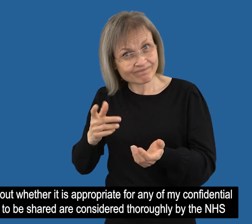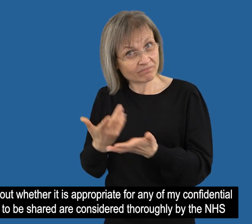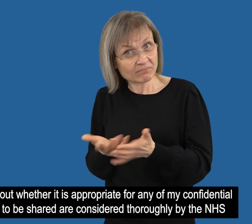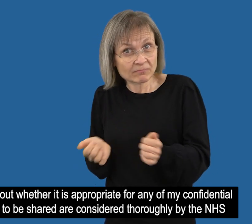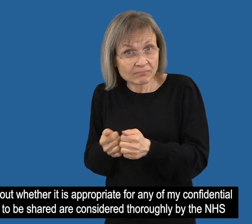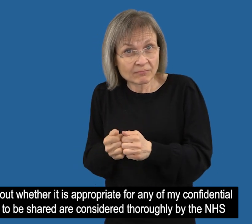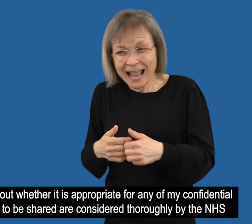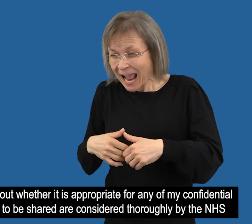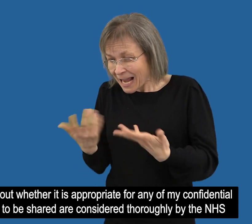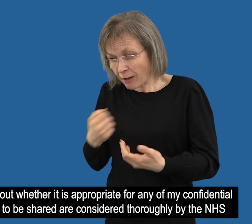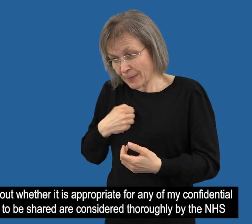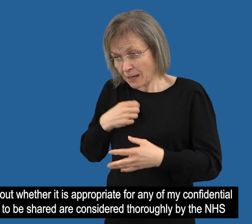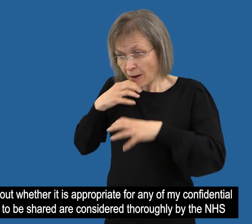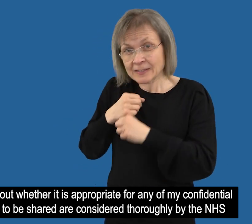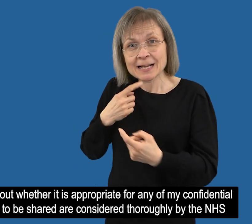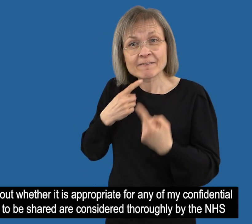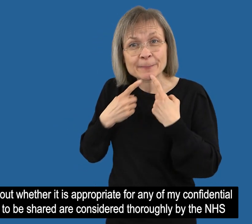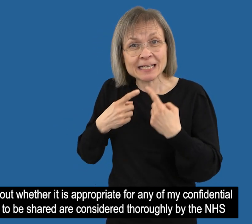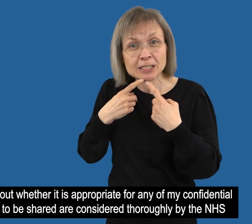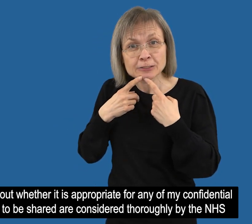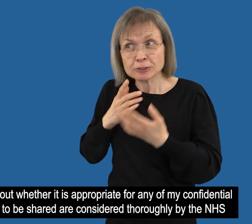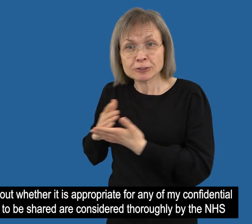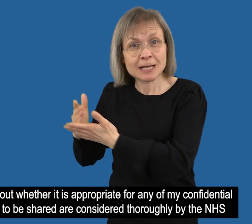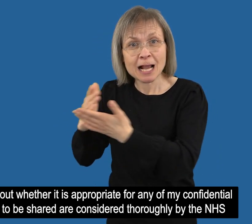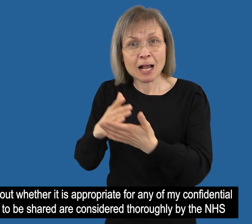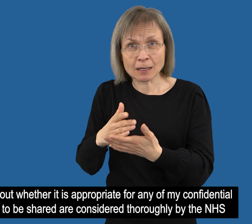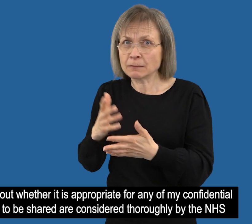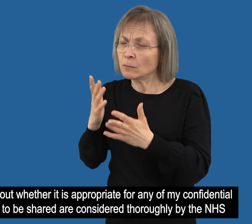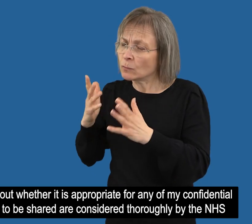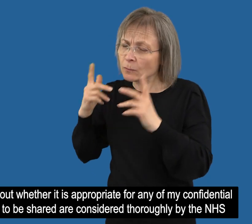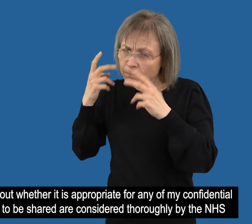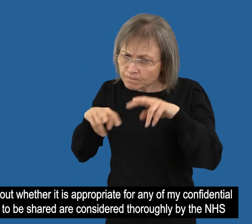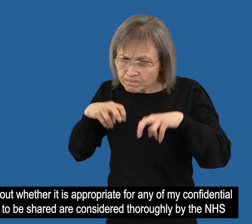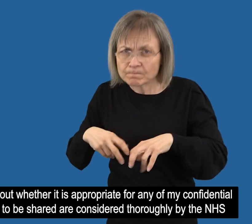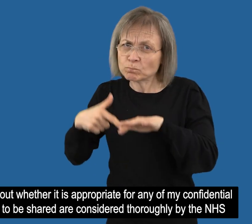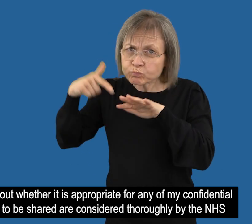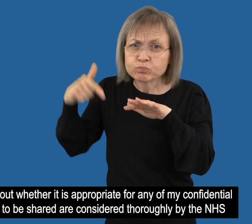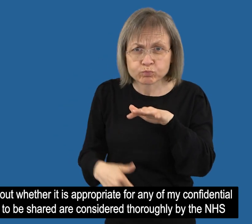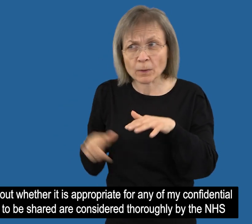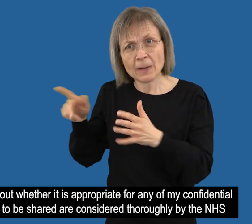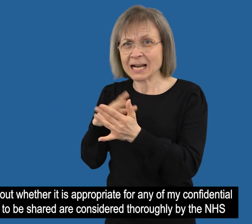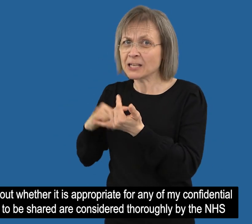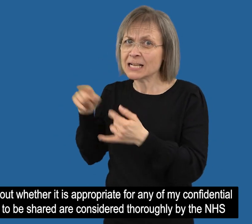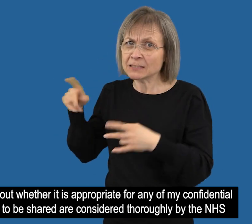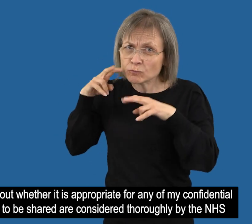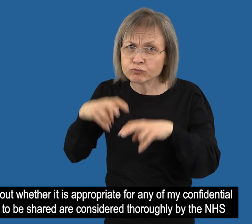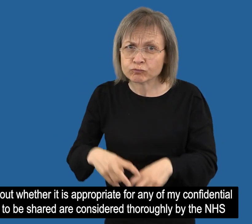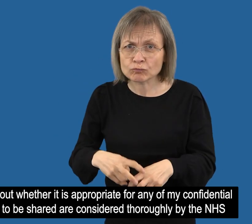Decisions about whether it is appropriate for any of my confidential information to be shared are considered thoroughly by the NHS and may